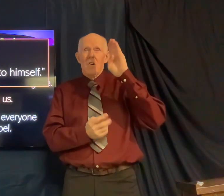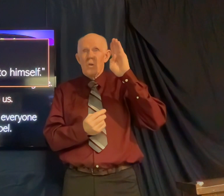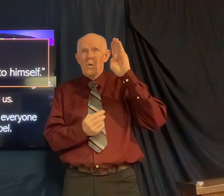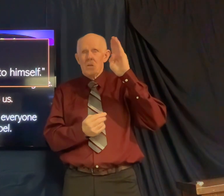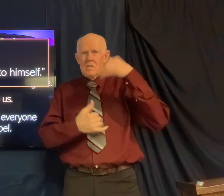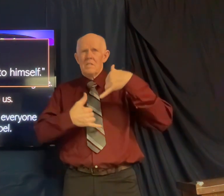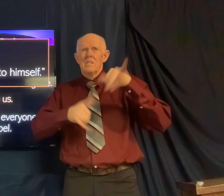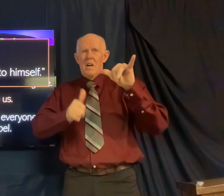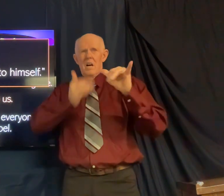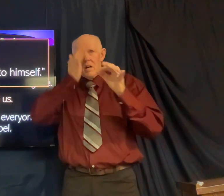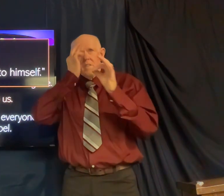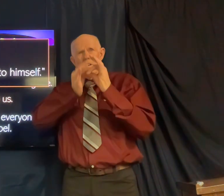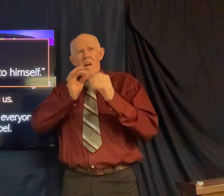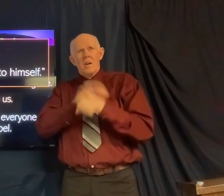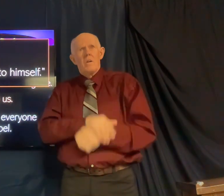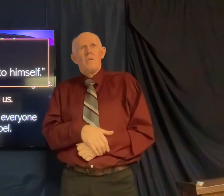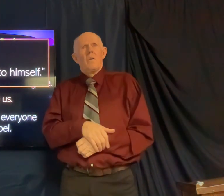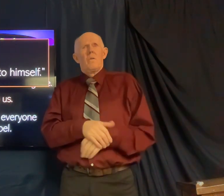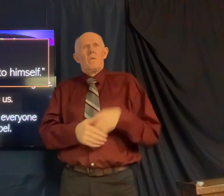God will still be faithful.